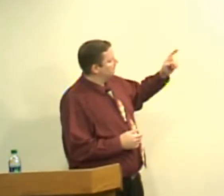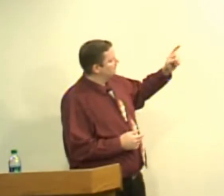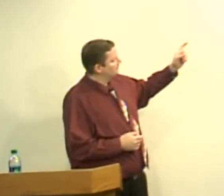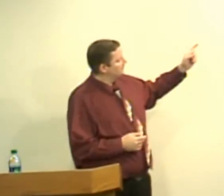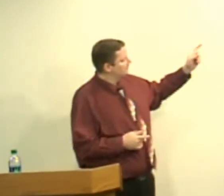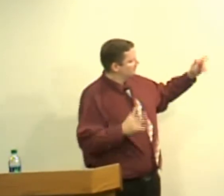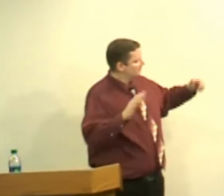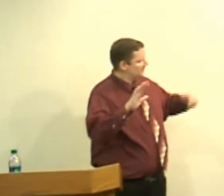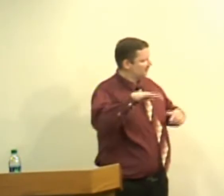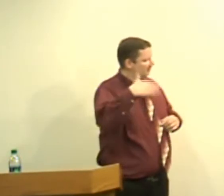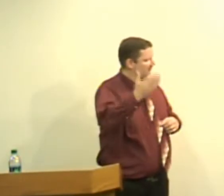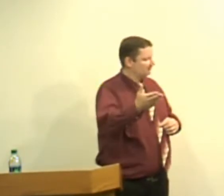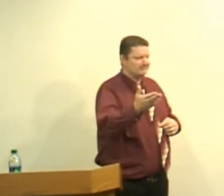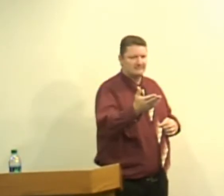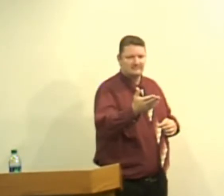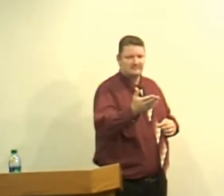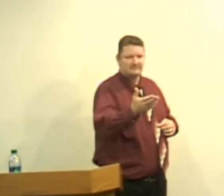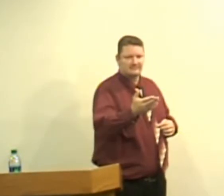So, all of these things here that we see.